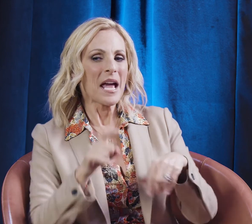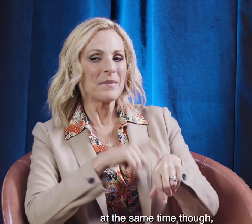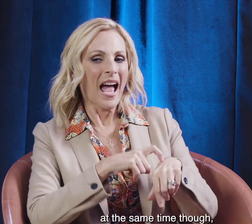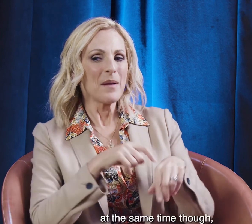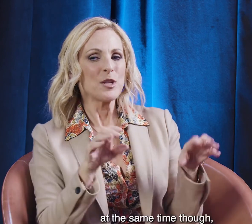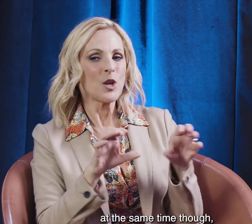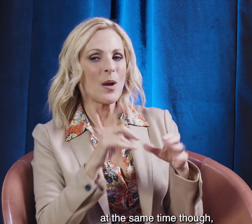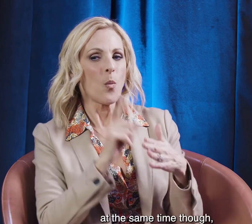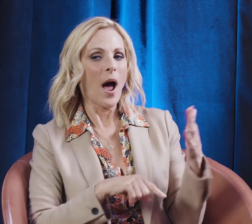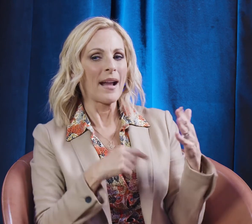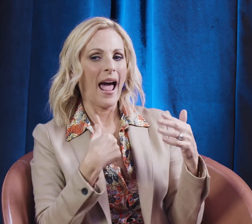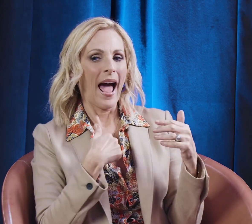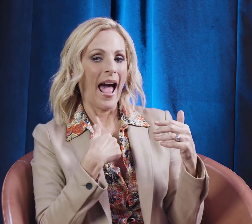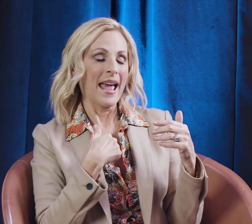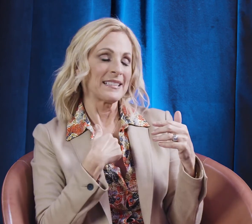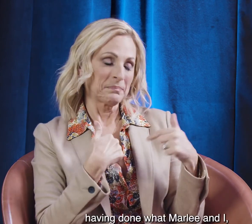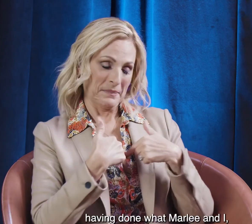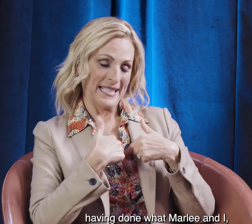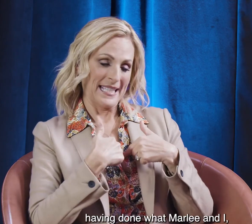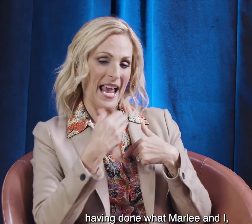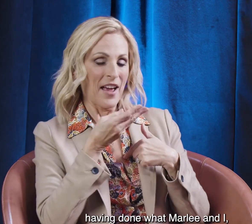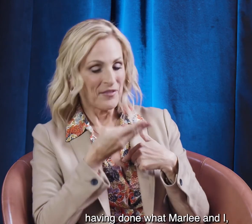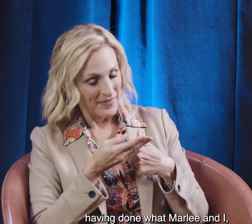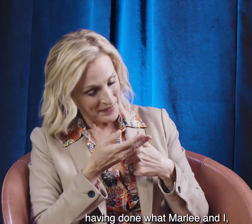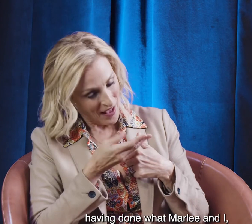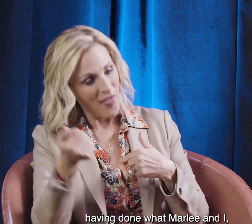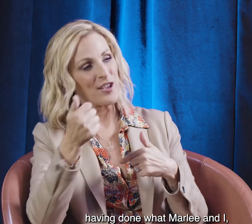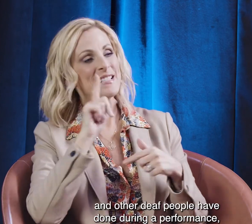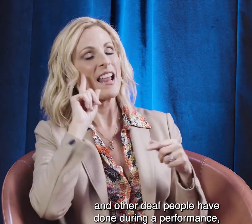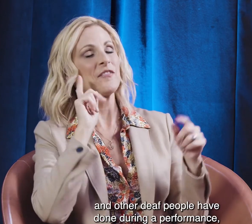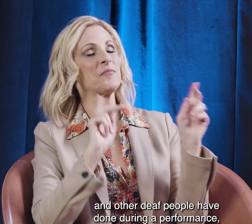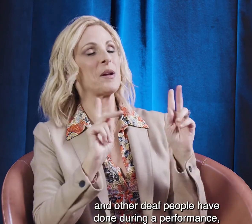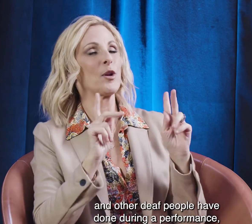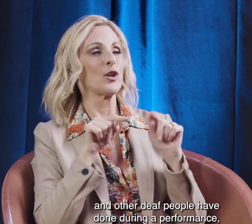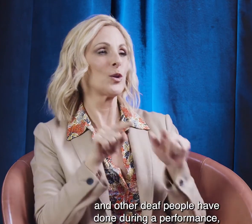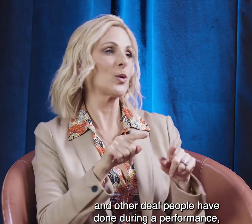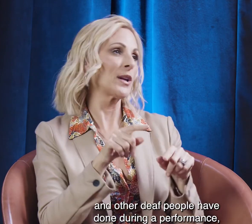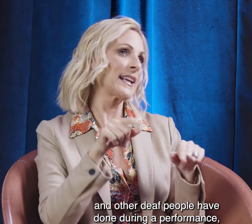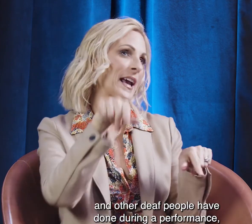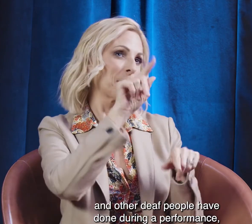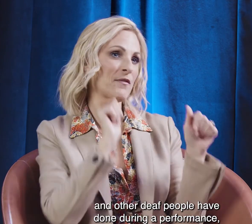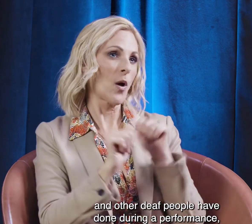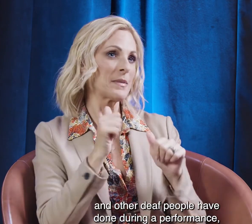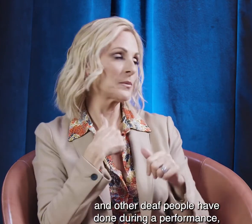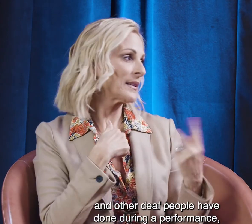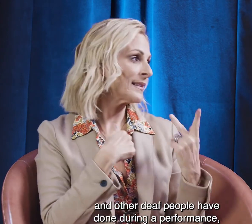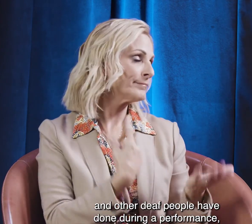at the same time though, having done what Marlee and I and other deaf people have done during a performance, we'll